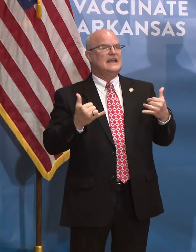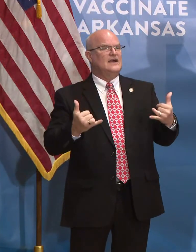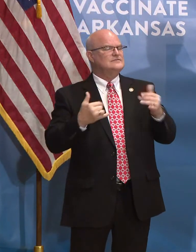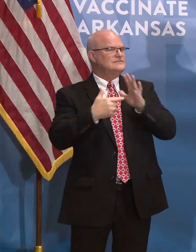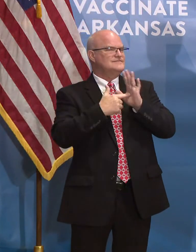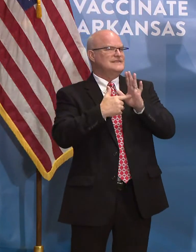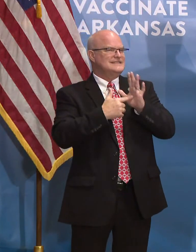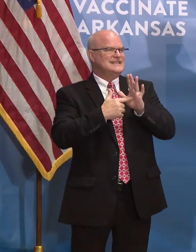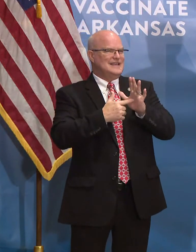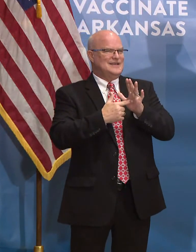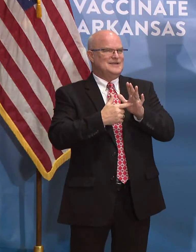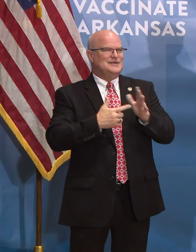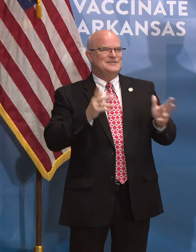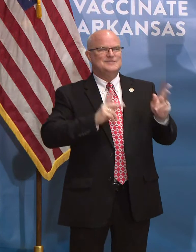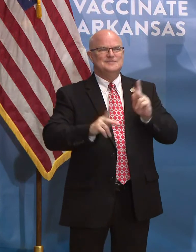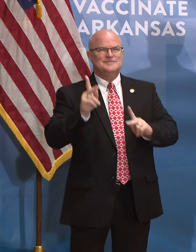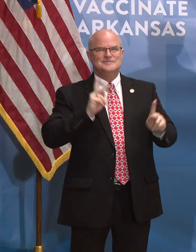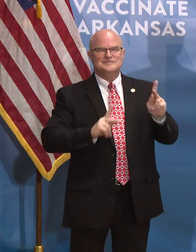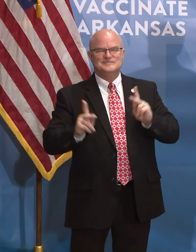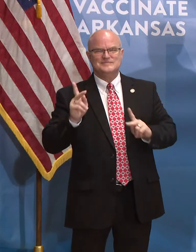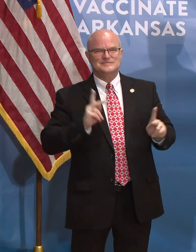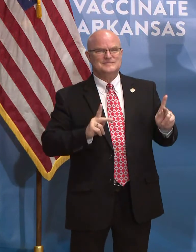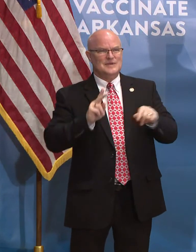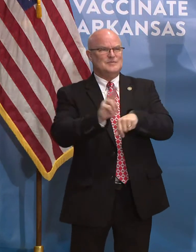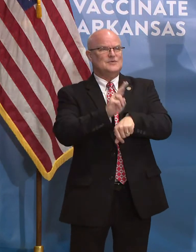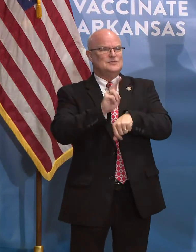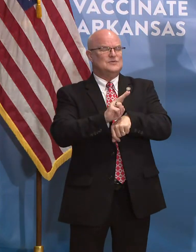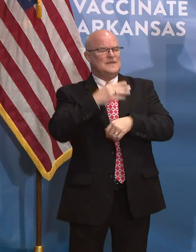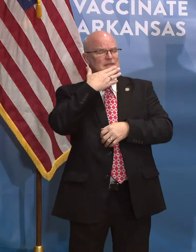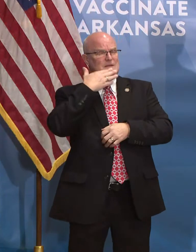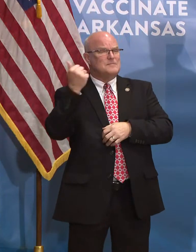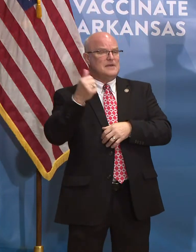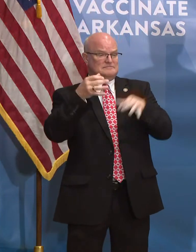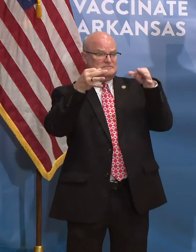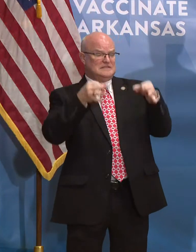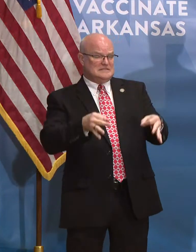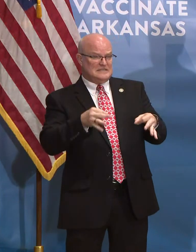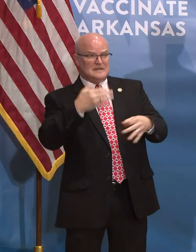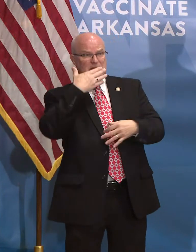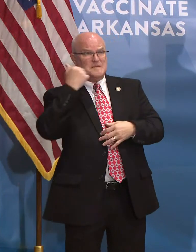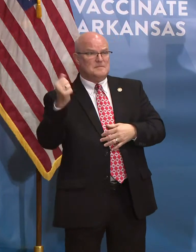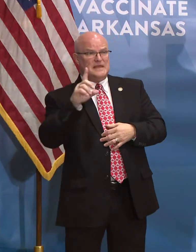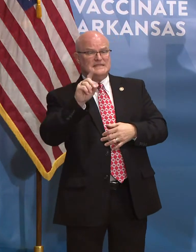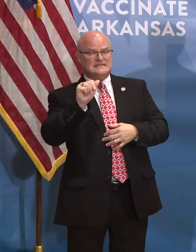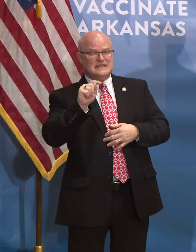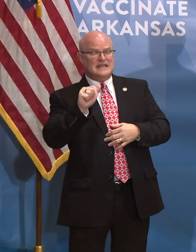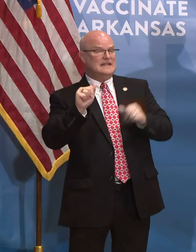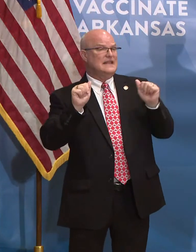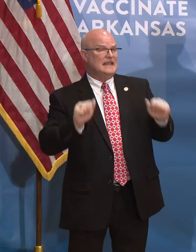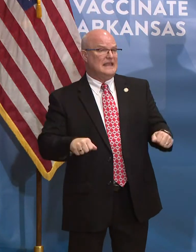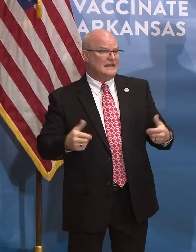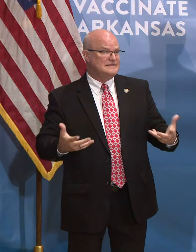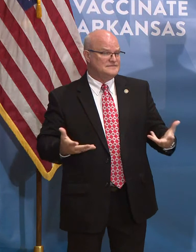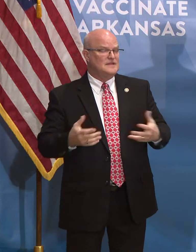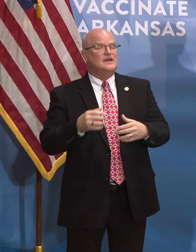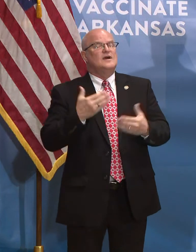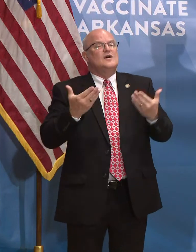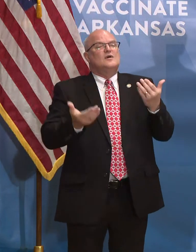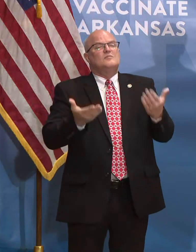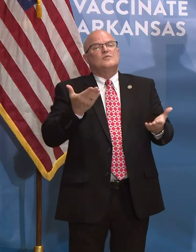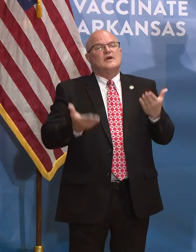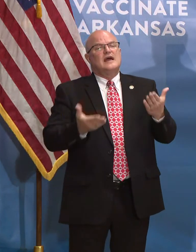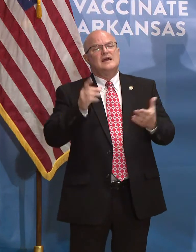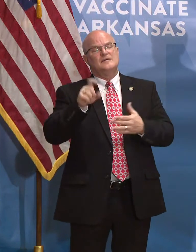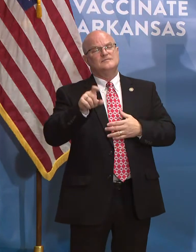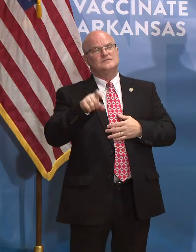an example of people are using their best judgment on the best data they can. Perhaps